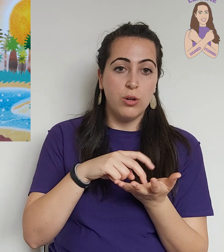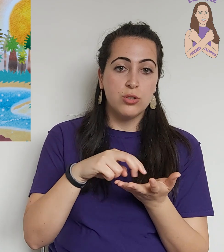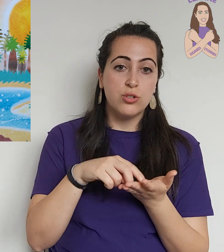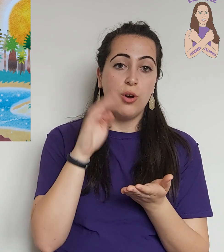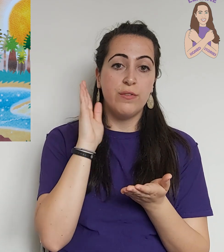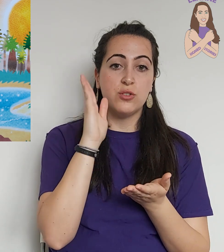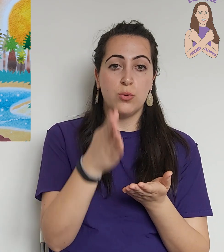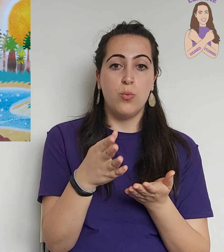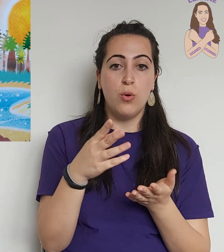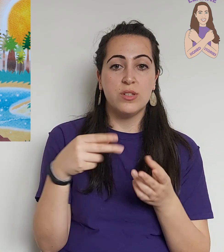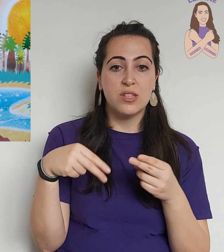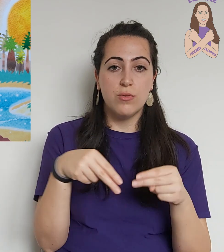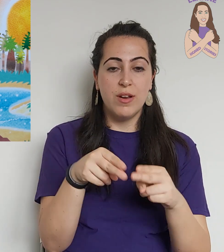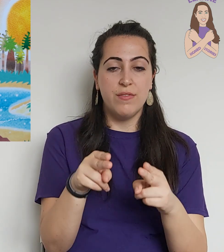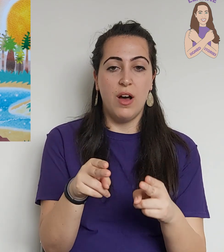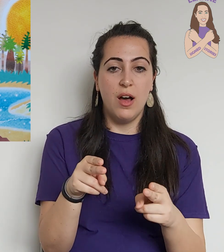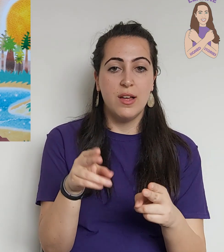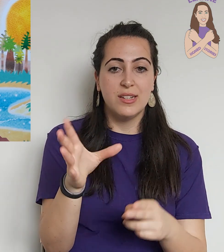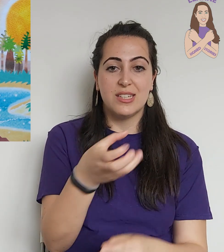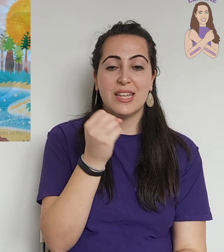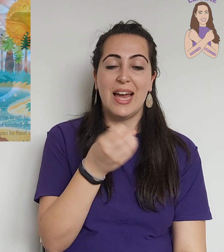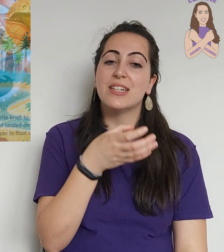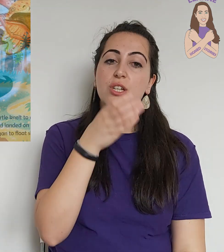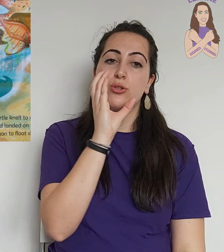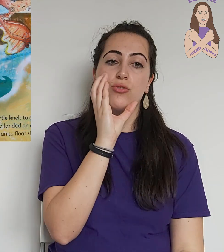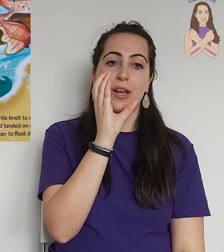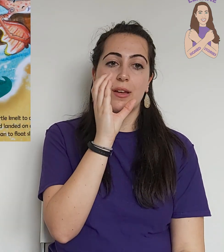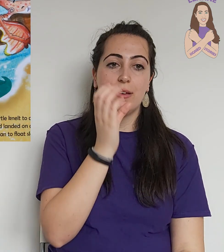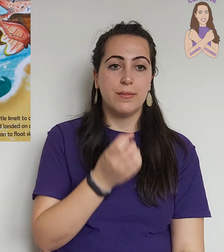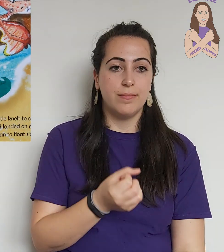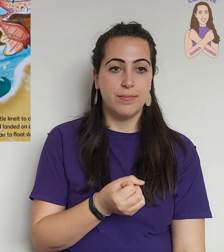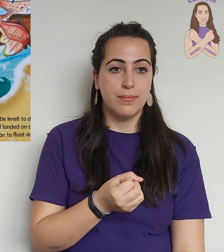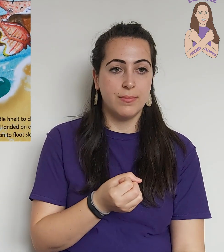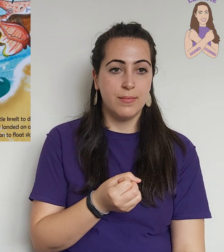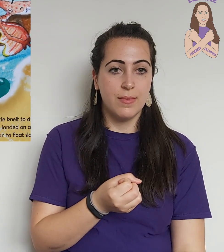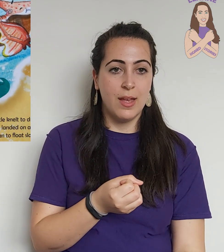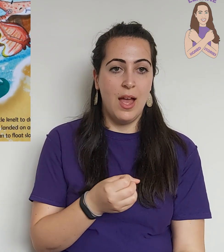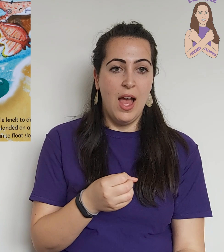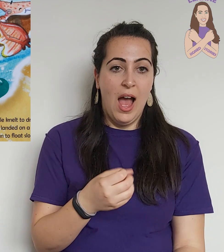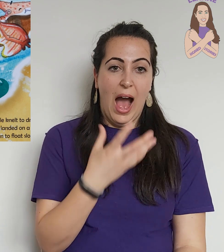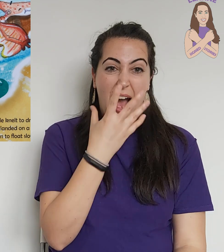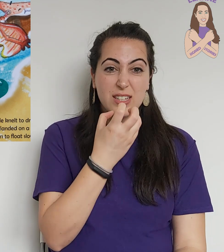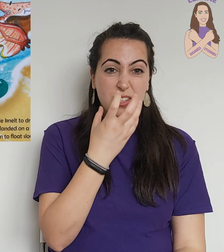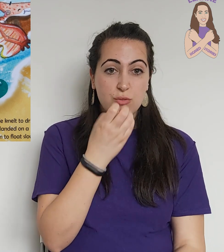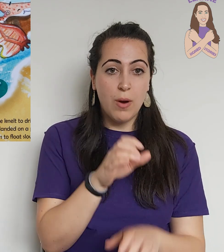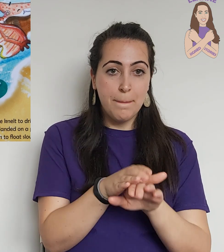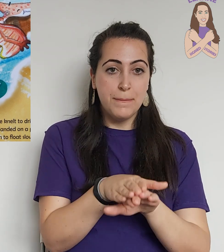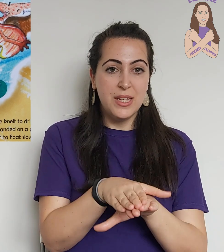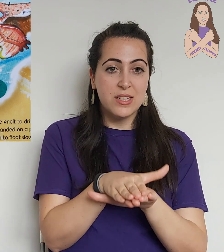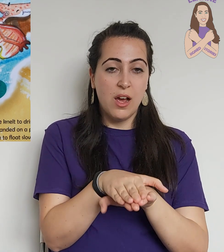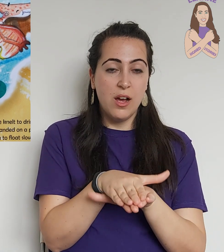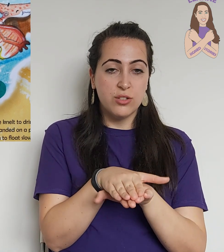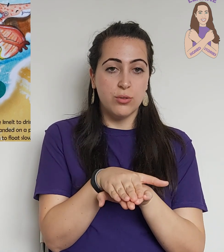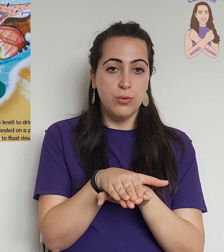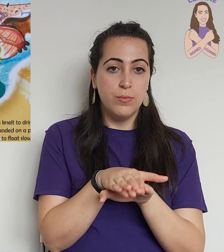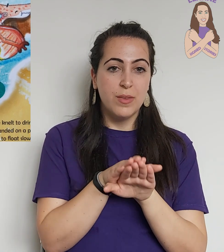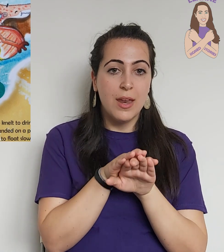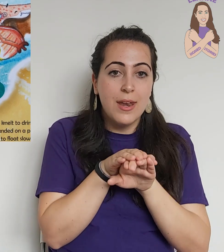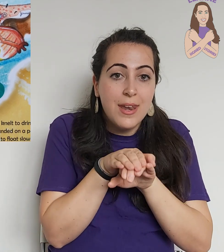off towards the river to get a drink. As the grumpy turtle